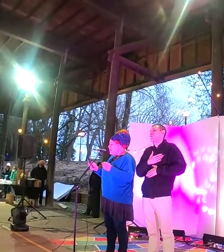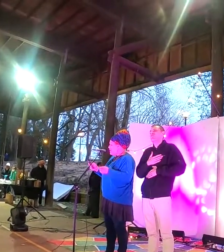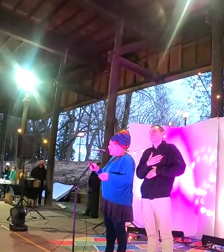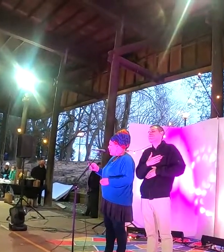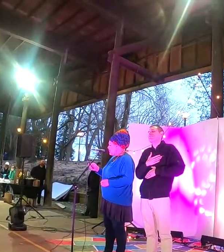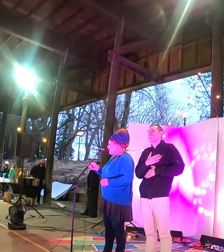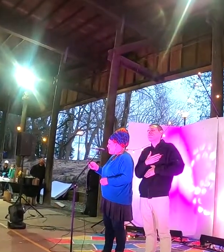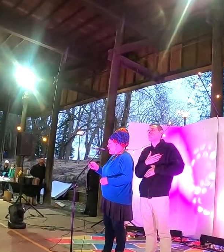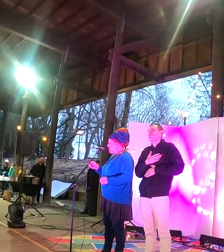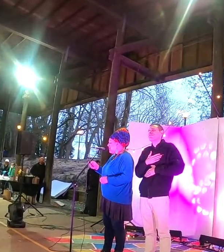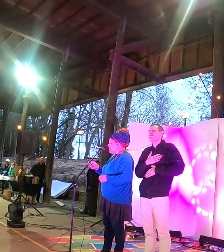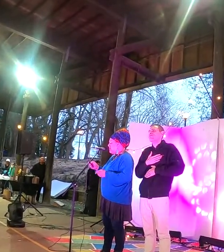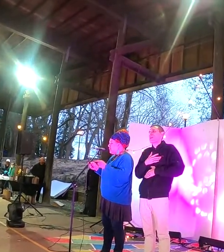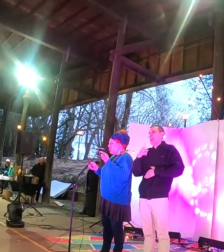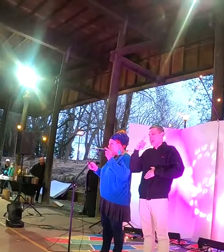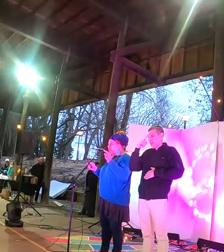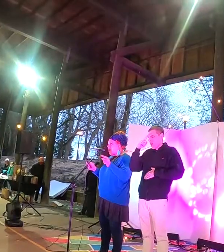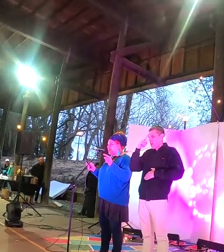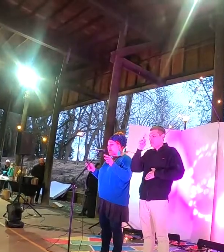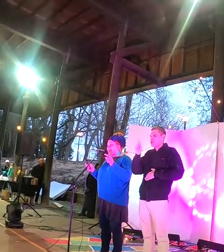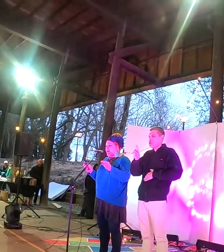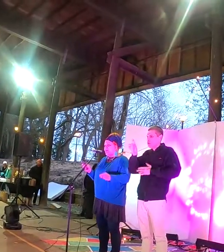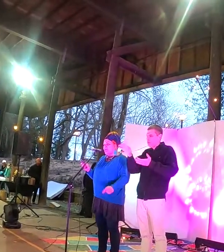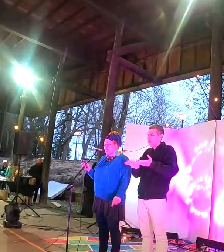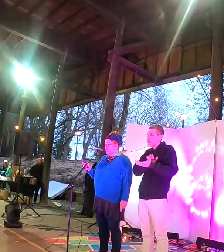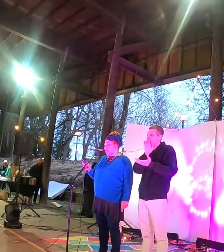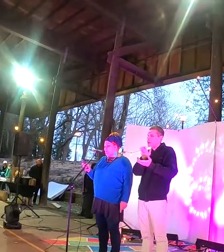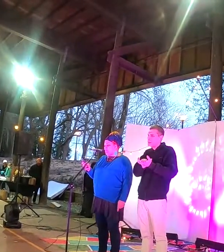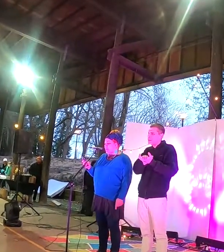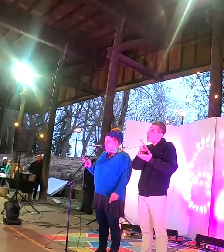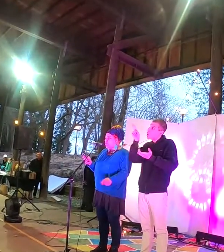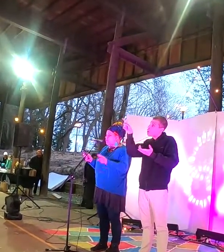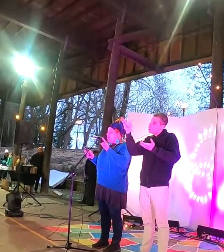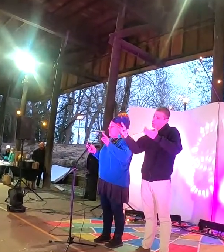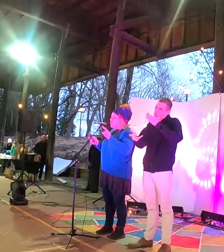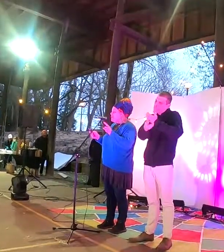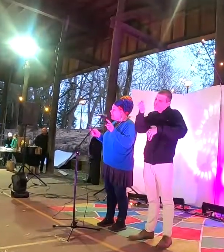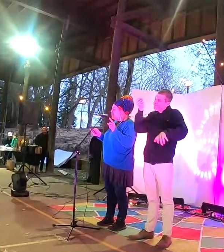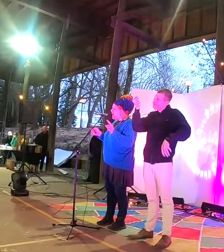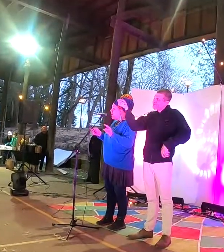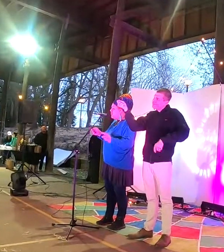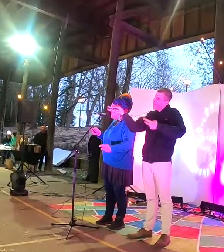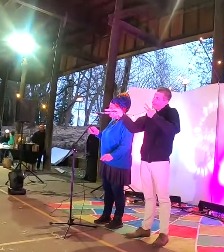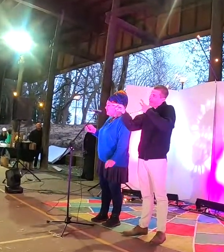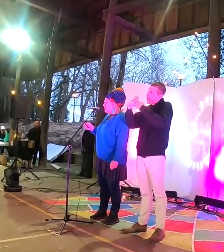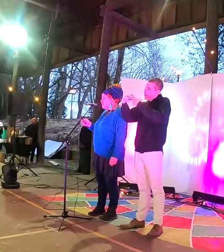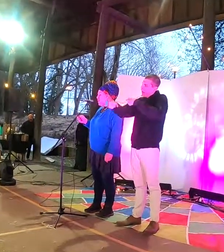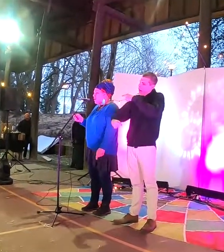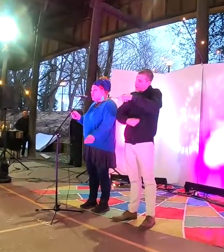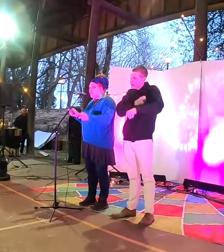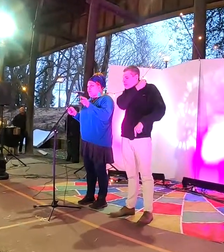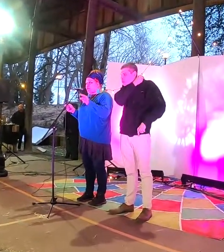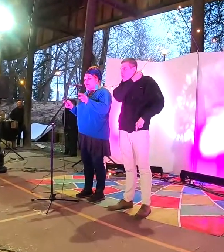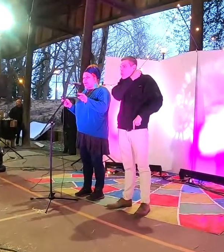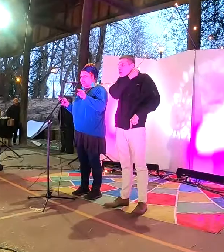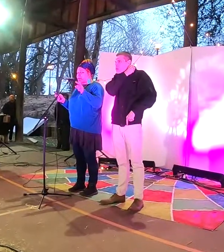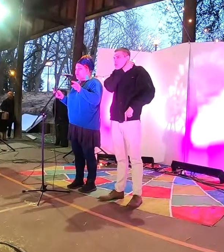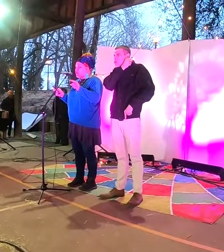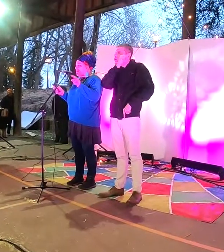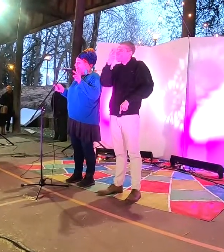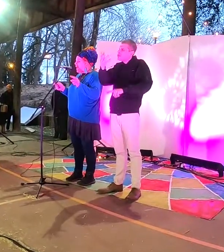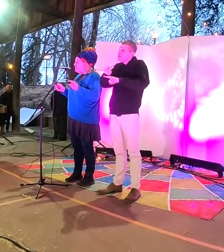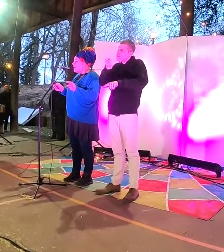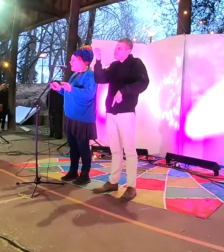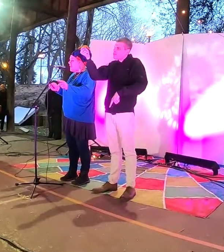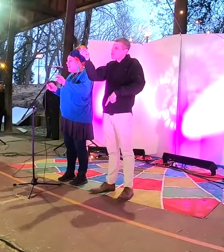think he was supposed to marry me, but you locked him up. You choked him out. You put him